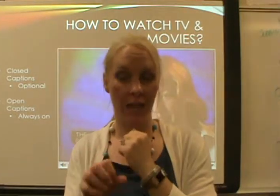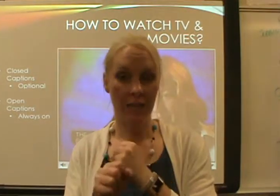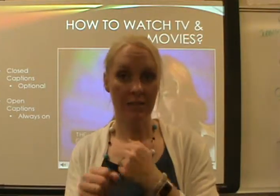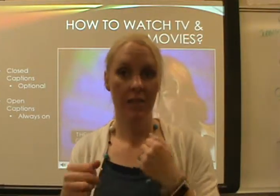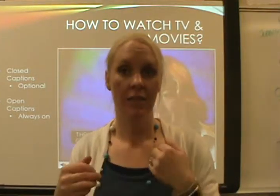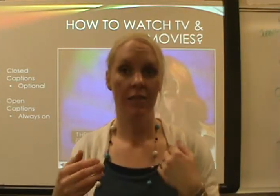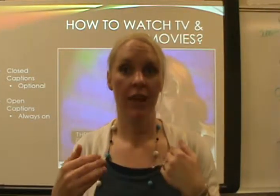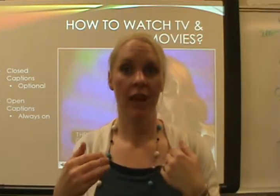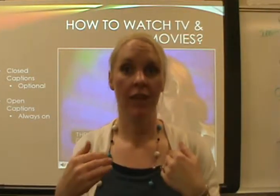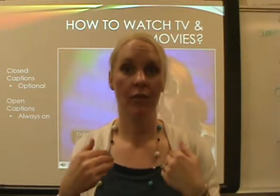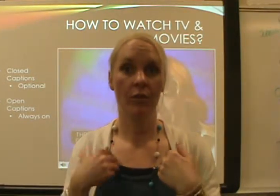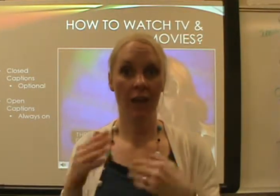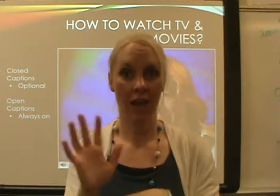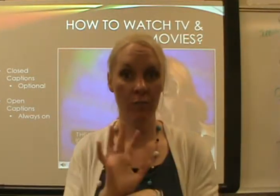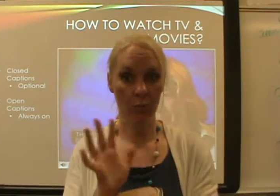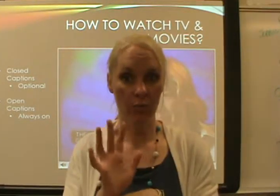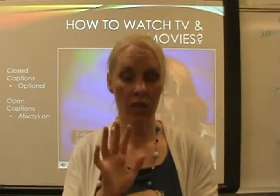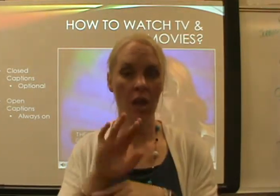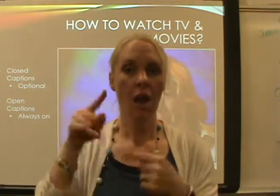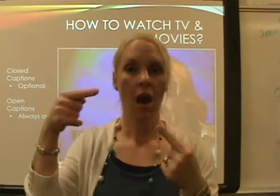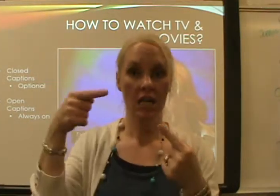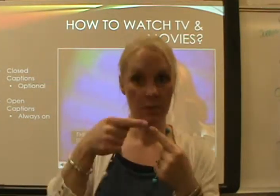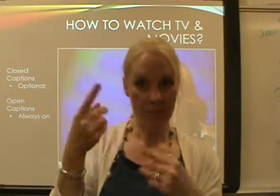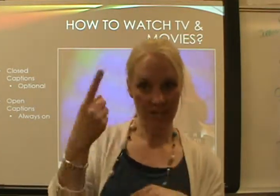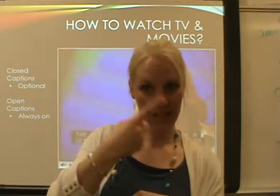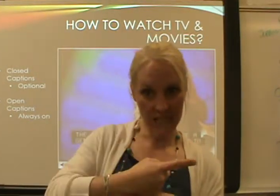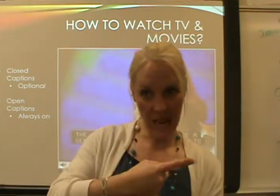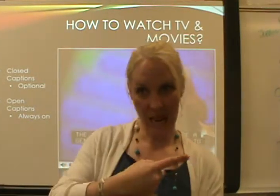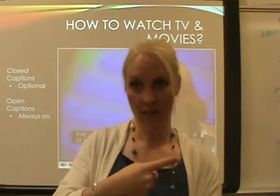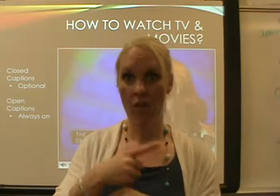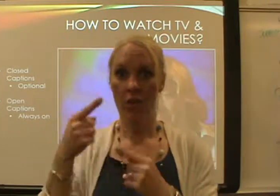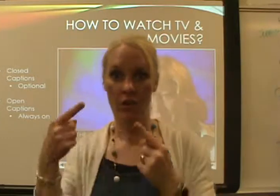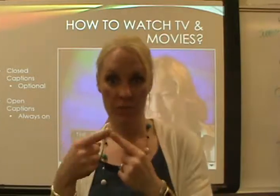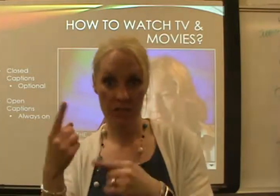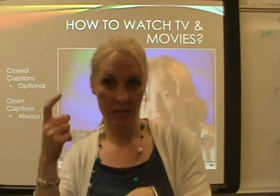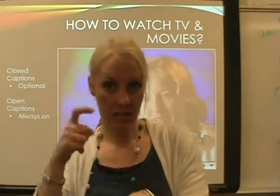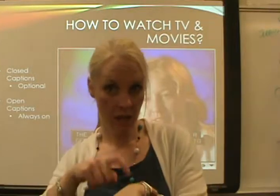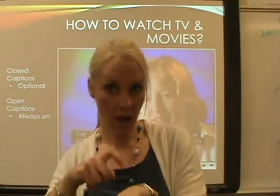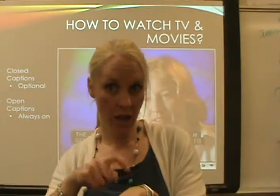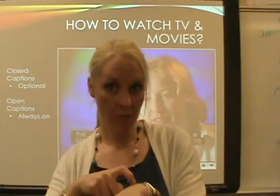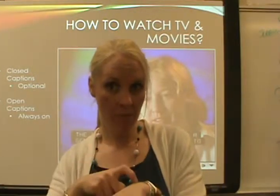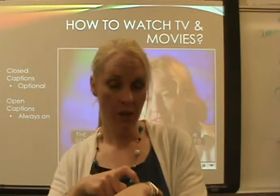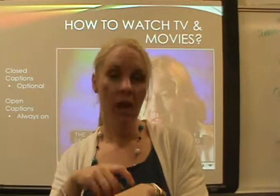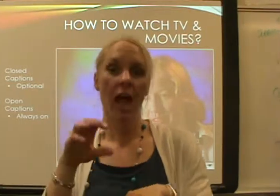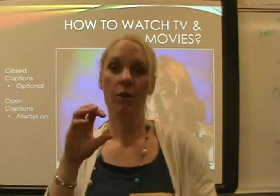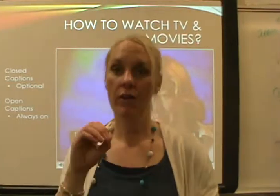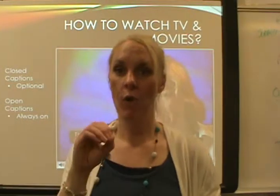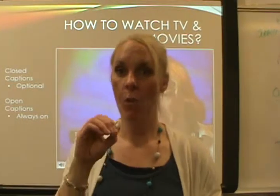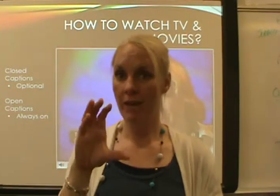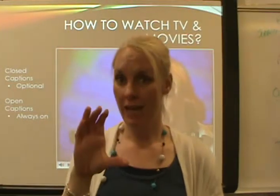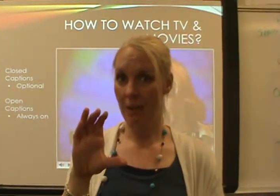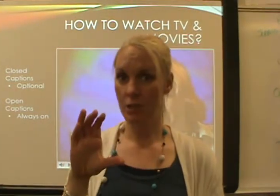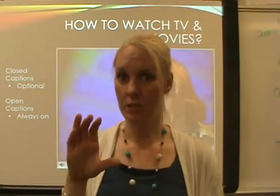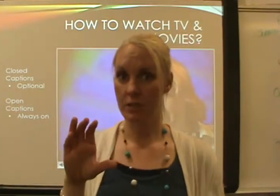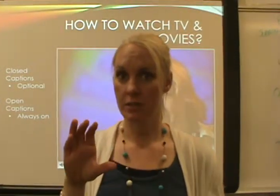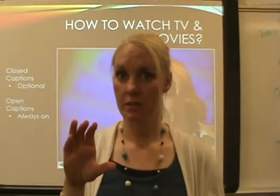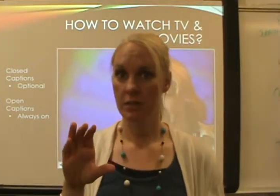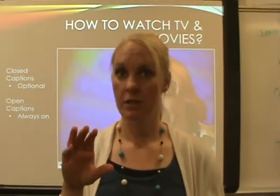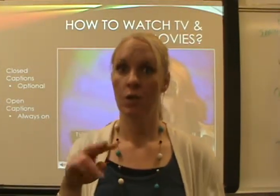advertise that they're going to have a movie on a specific day, on a specific time, and it'll have open captions,